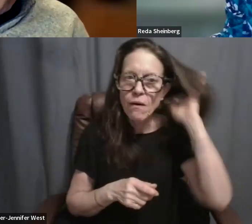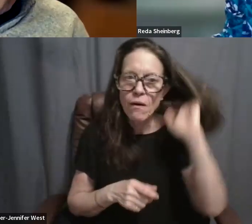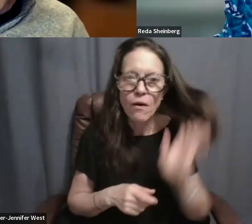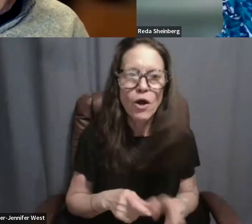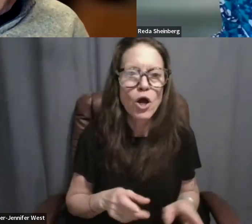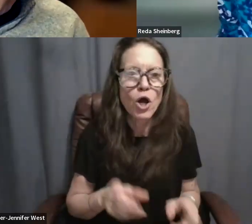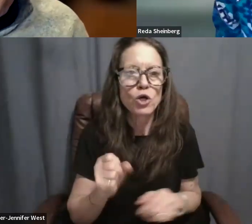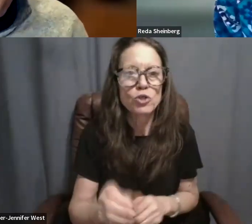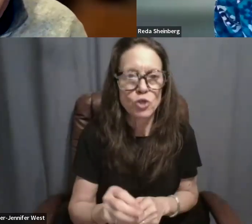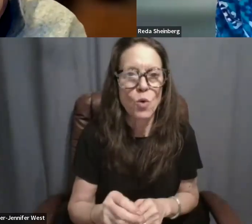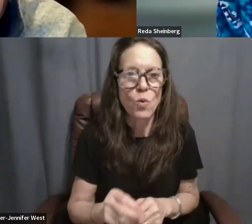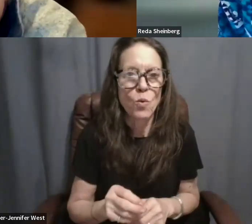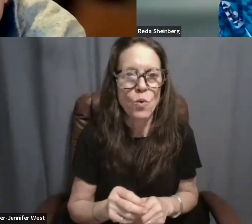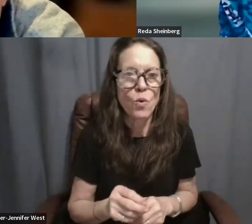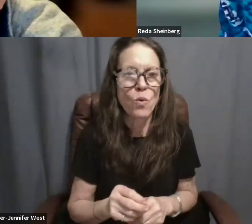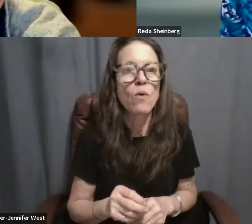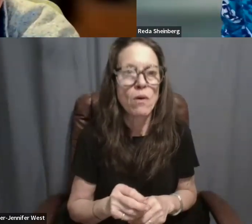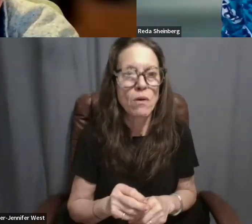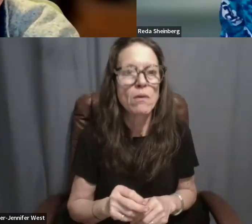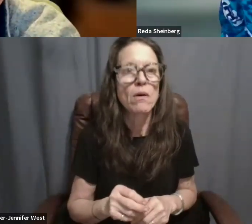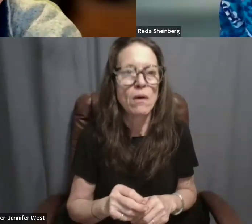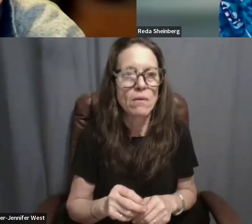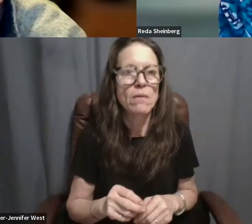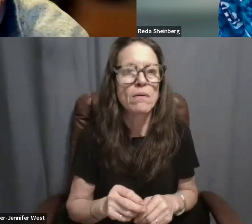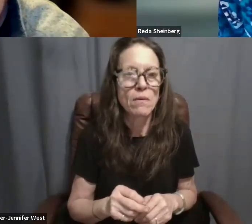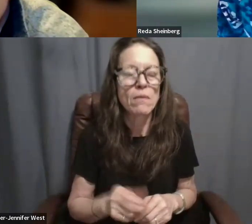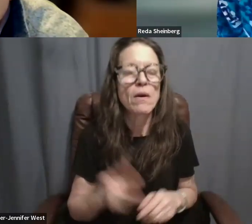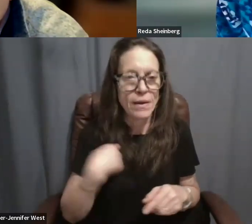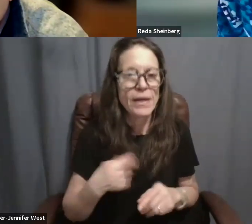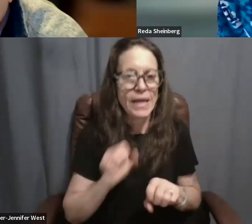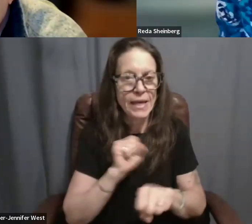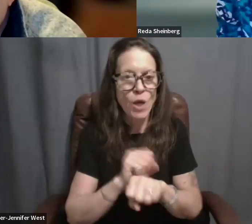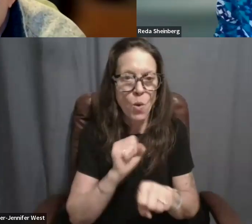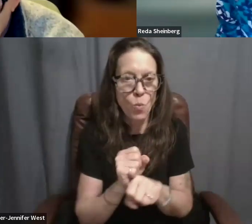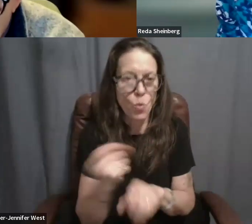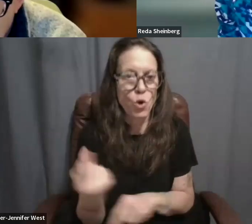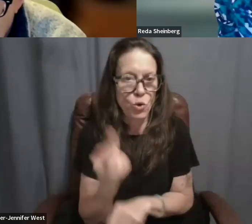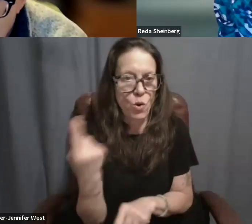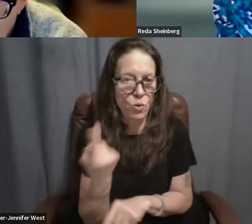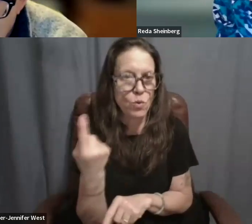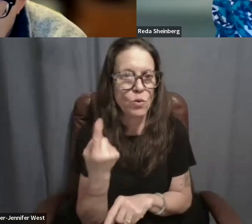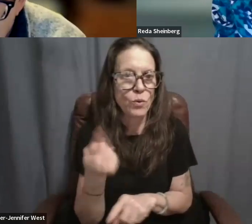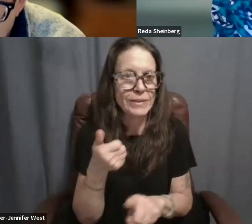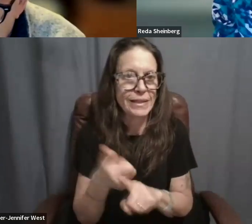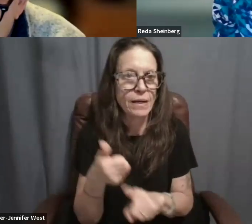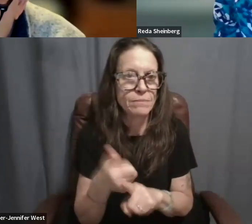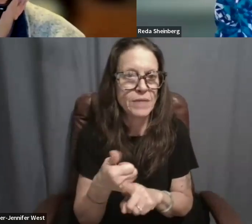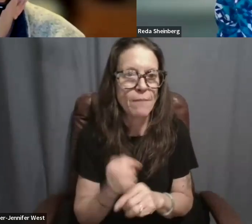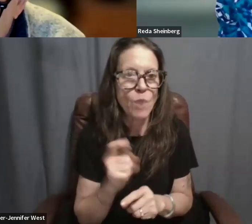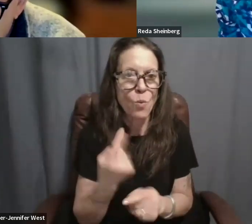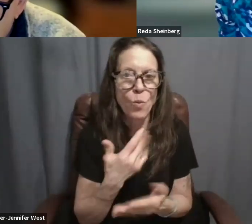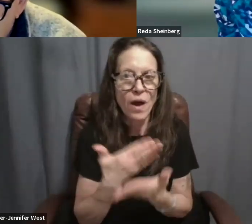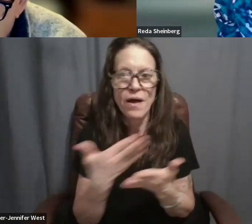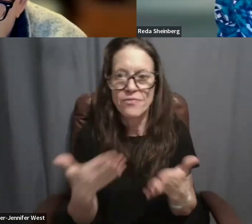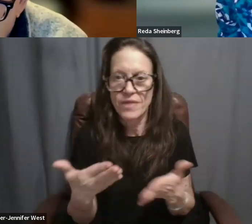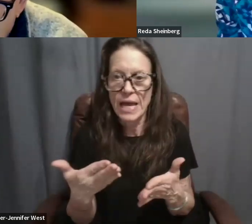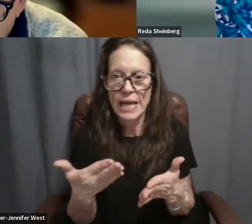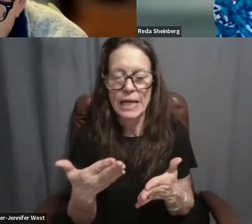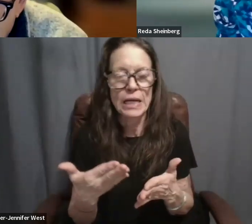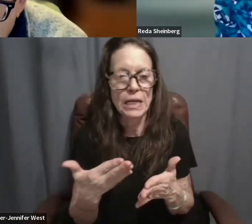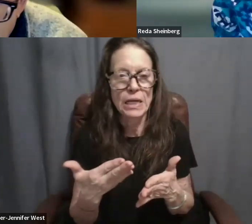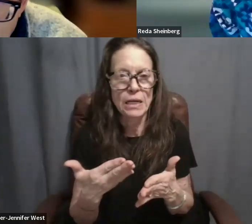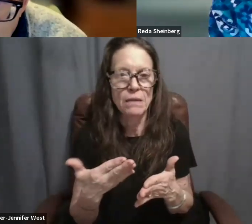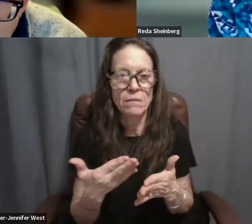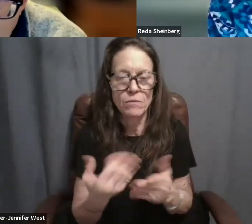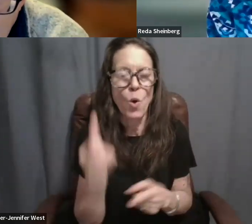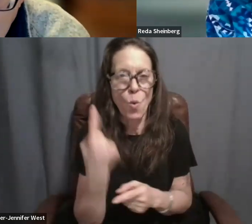so he pretty much can go to work on his own, and one of the things one of the problems we